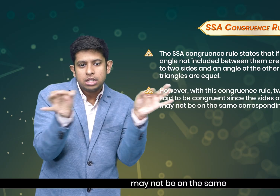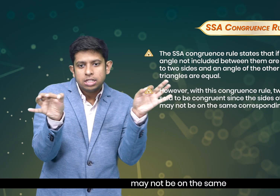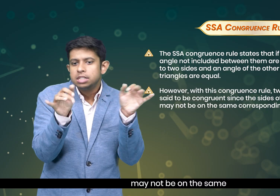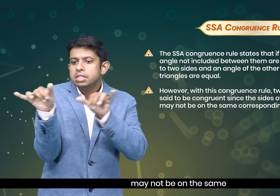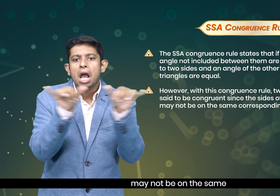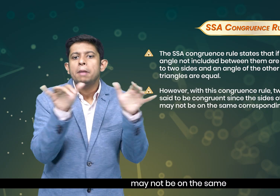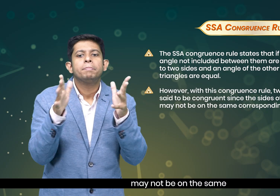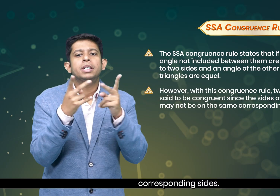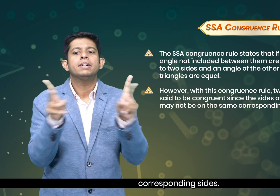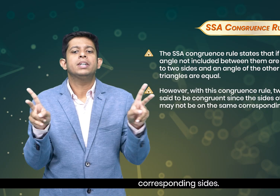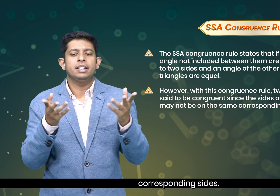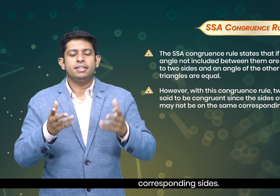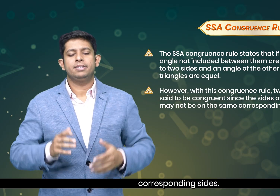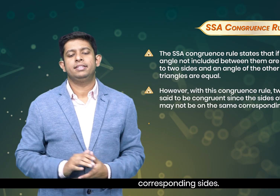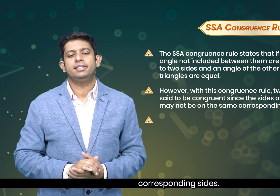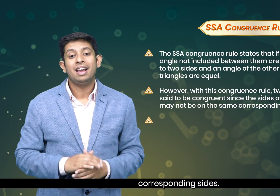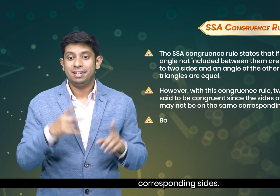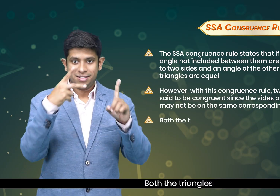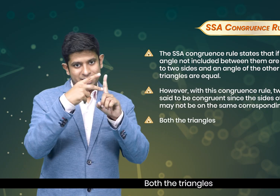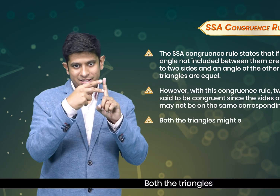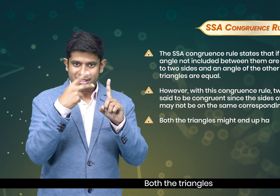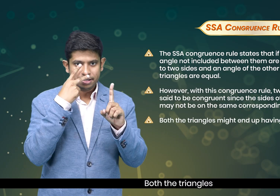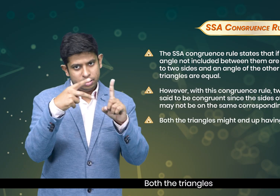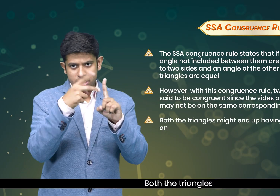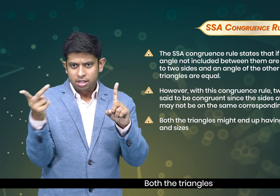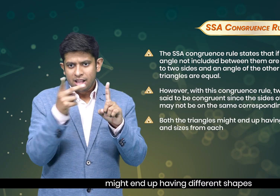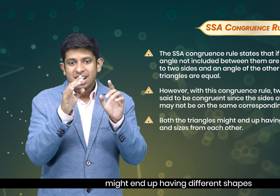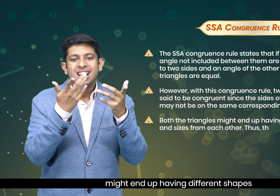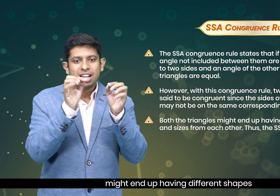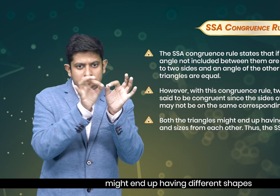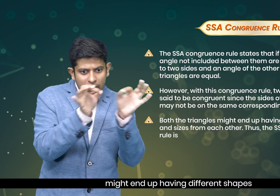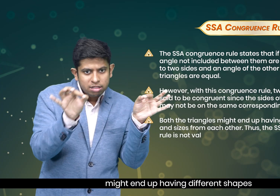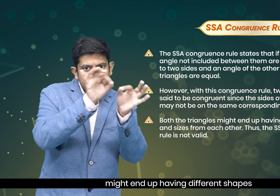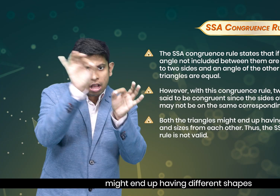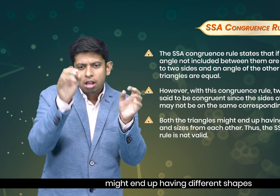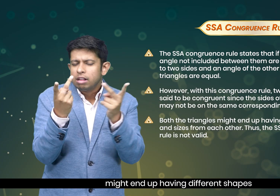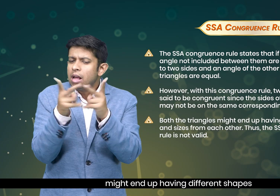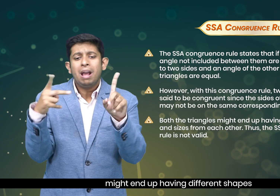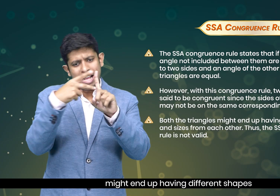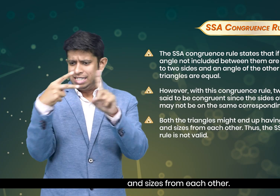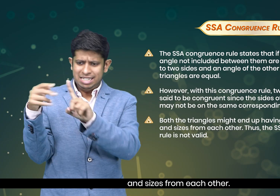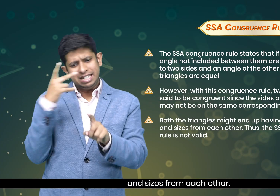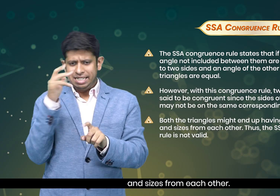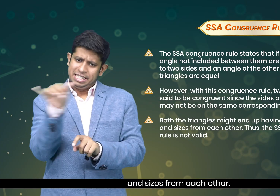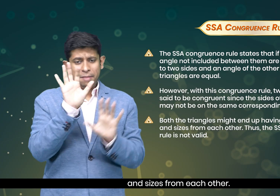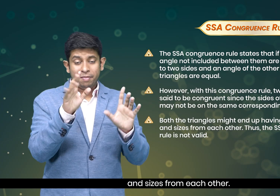be on the same corresponding sides. Both the triangles might end up having different shapes and sizes from each other.